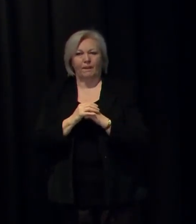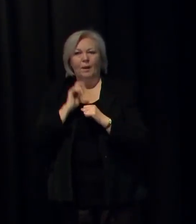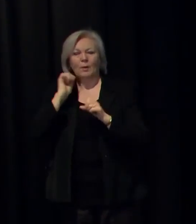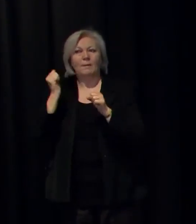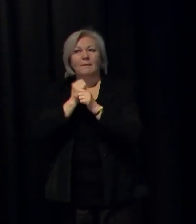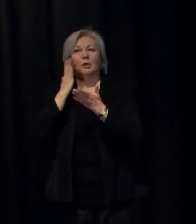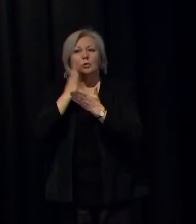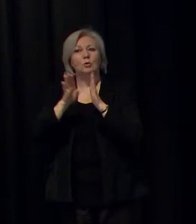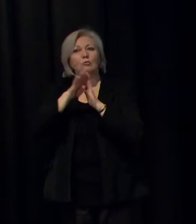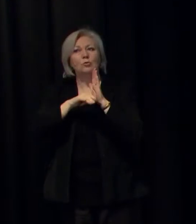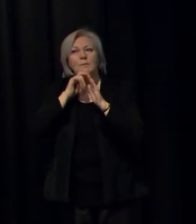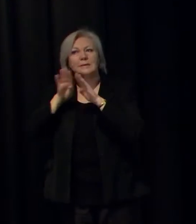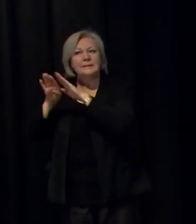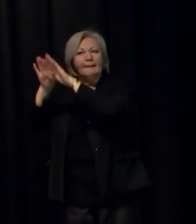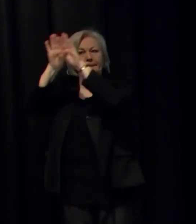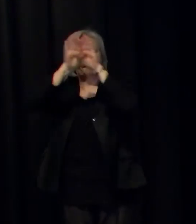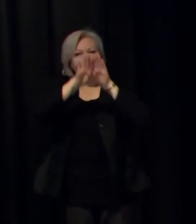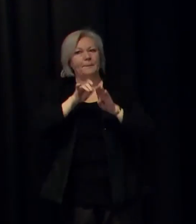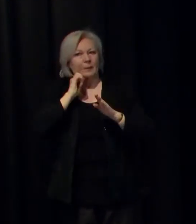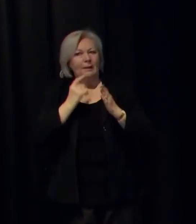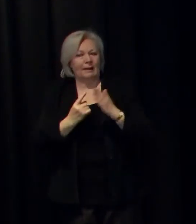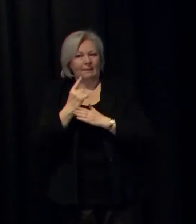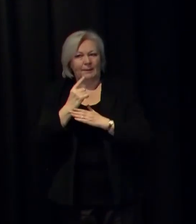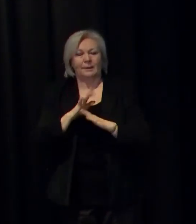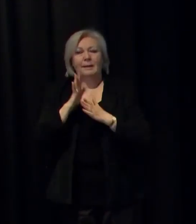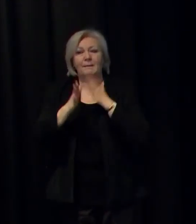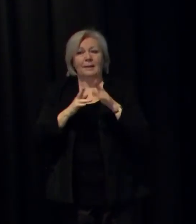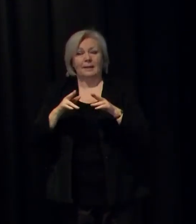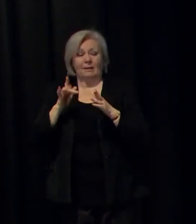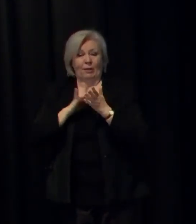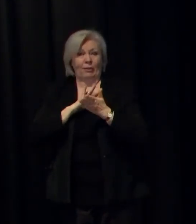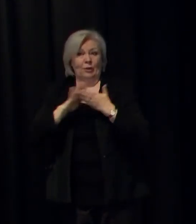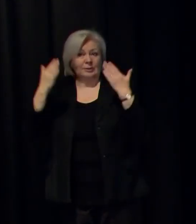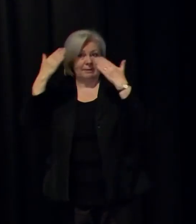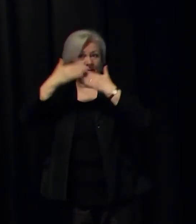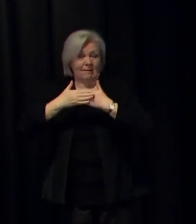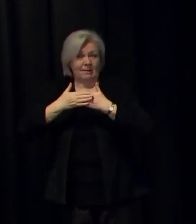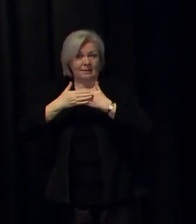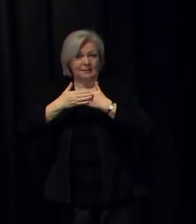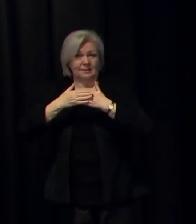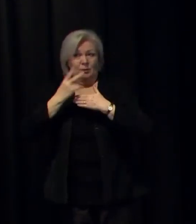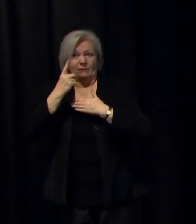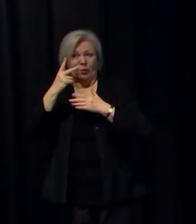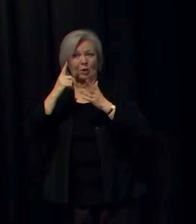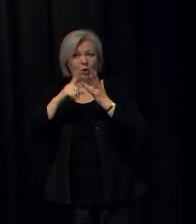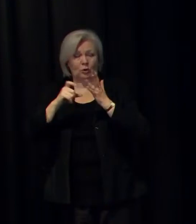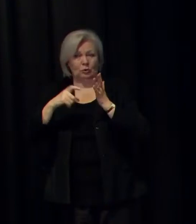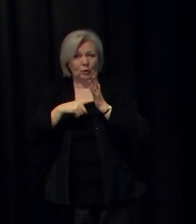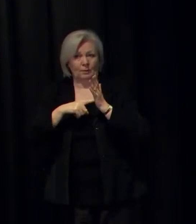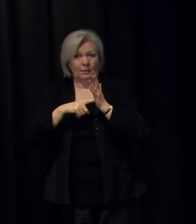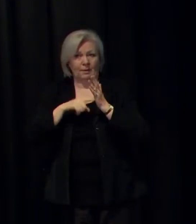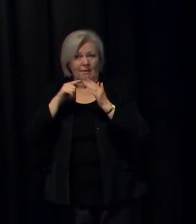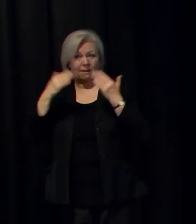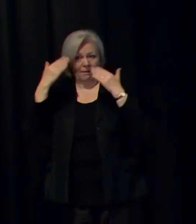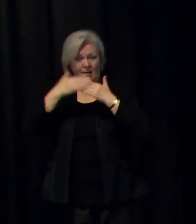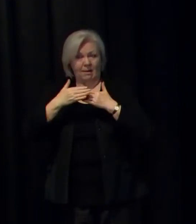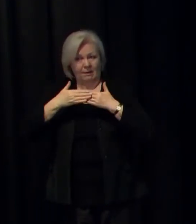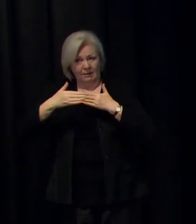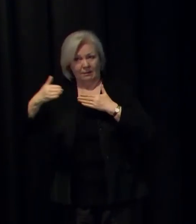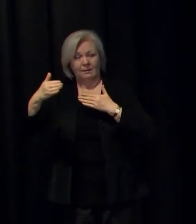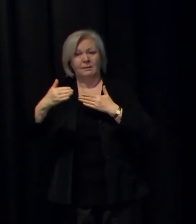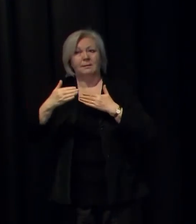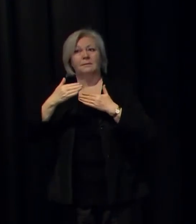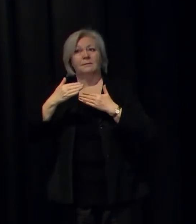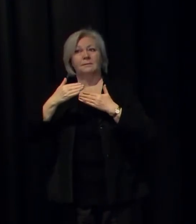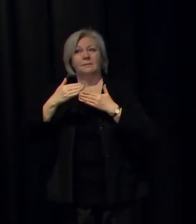standardisation of those rules in just a moment. But from 11:59 p.m. this Thursday evening, the 21st of October, these additional changes